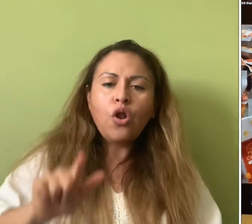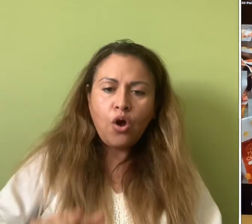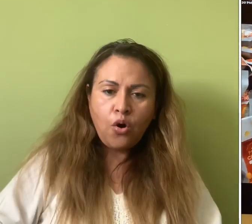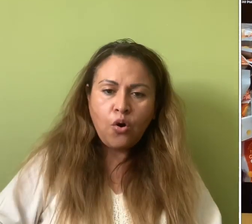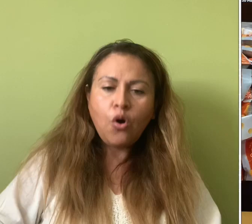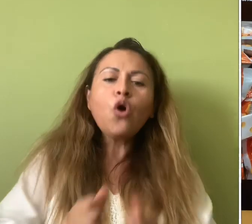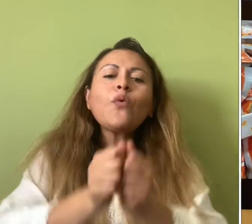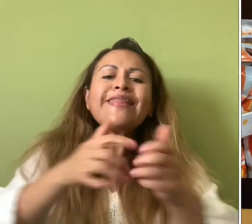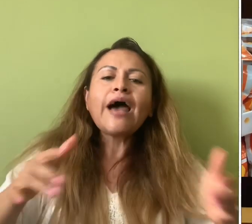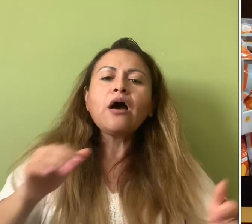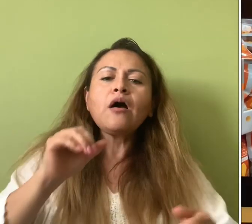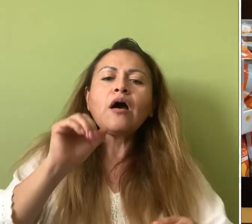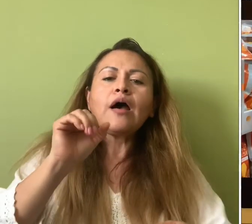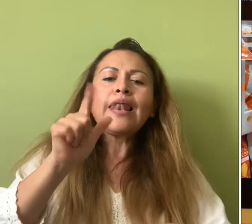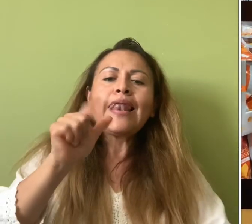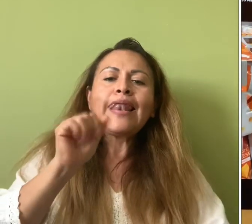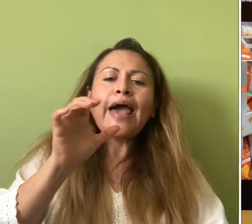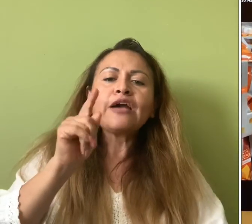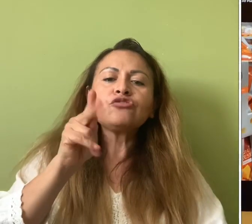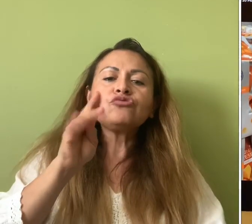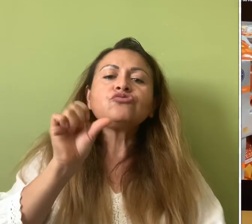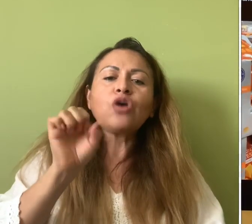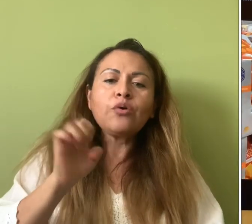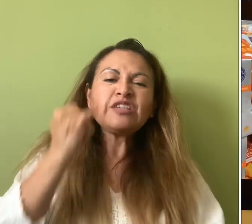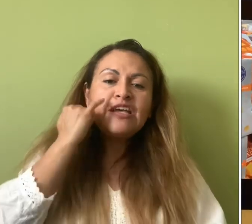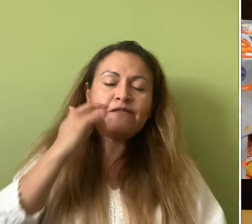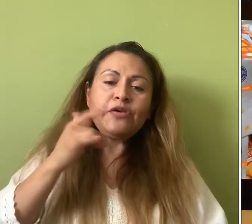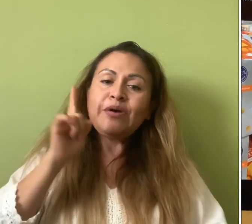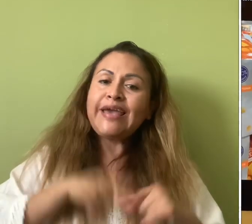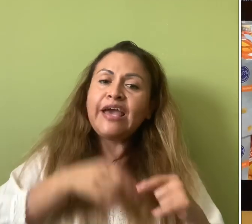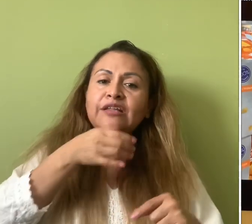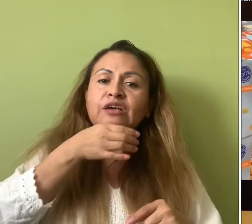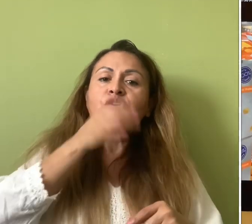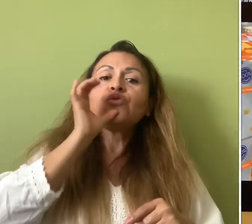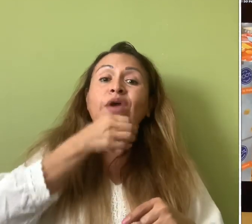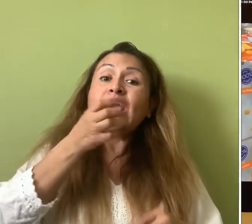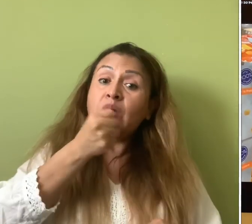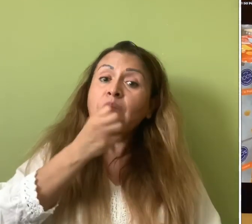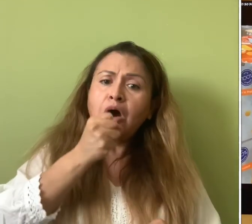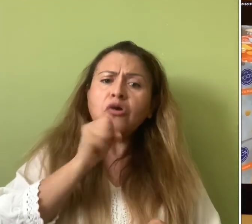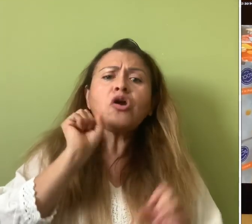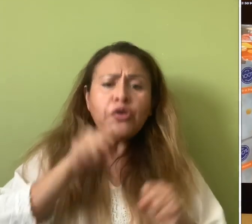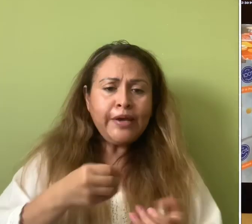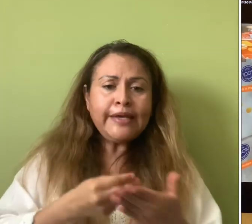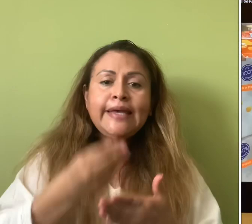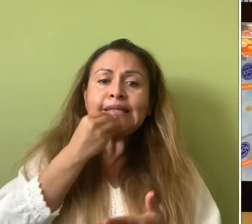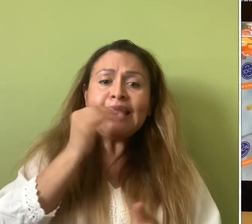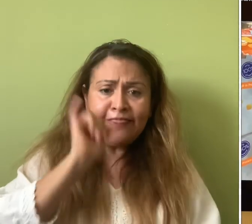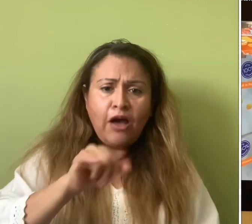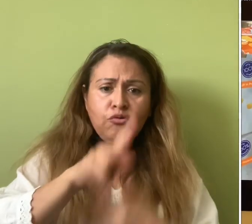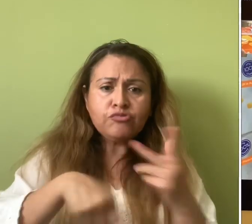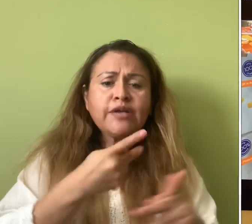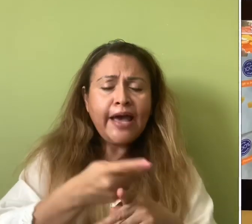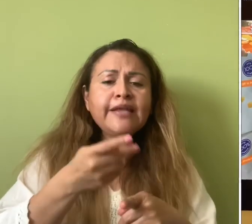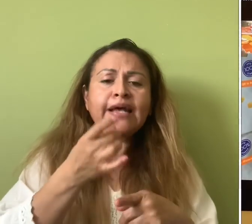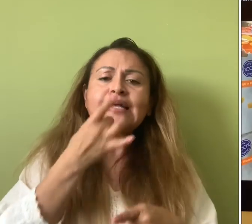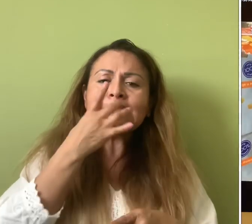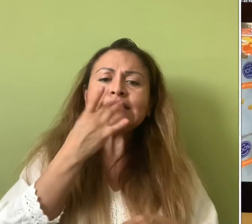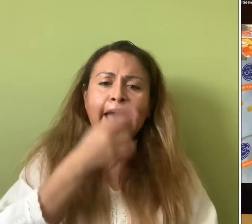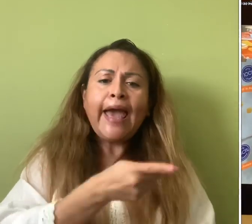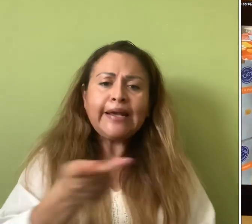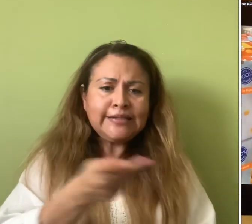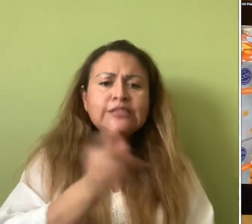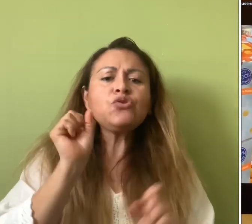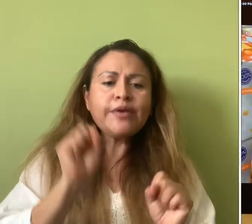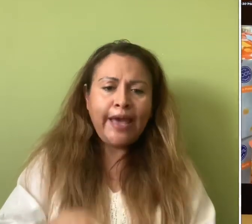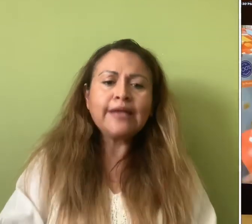no lactose inside of them. So if you're lactose sensitive, you can eat these kind of cheeses where soft melty cheeses like brie or camembert, you